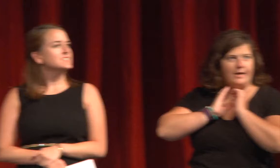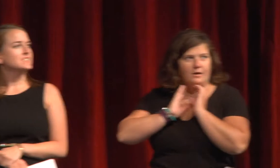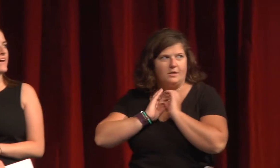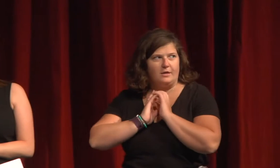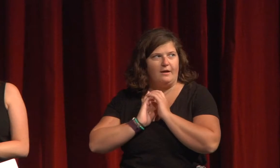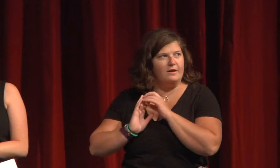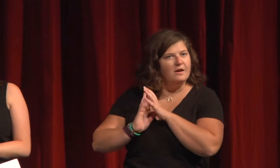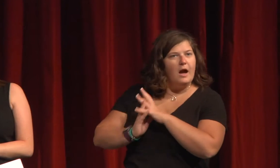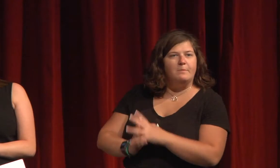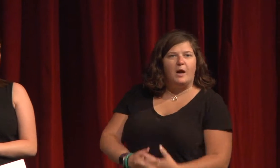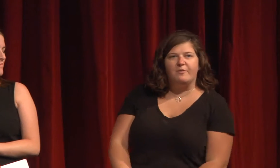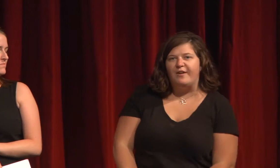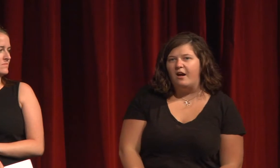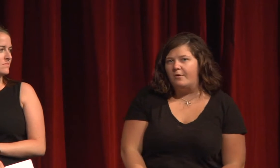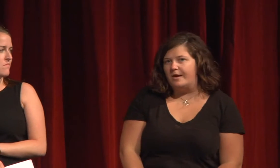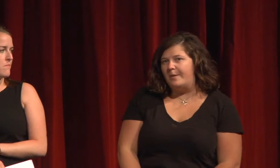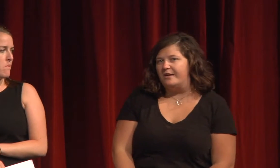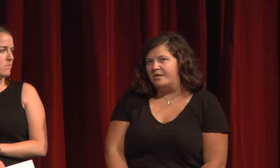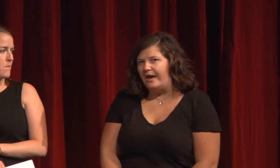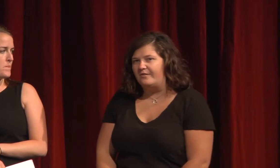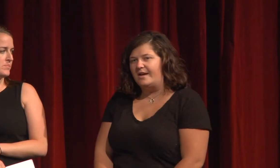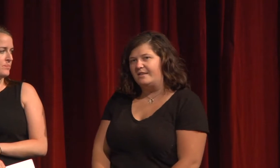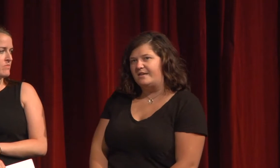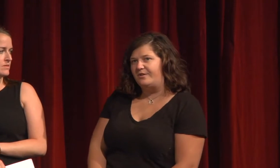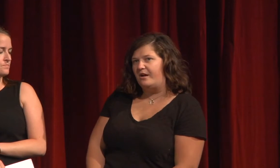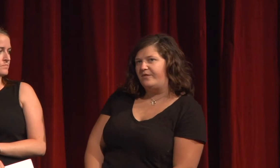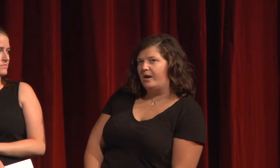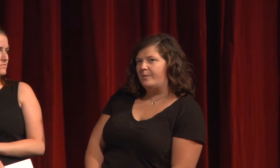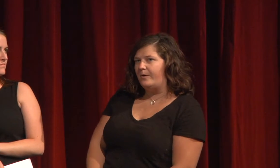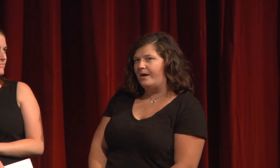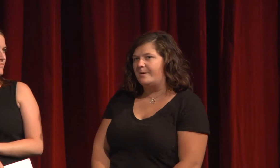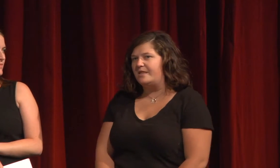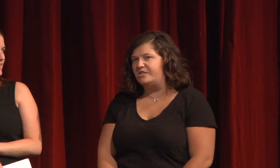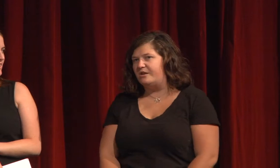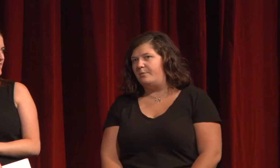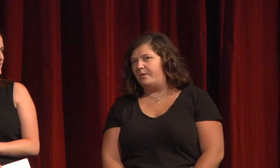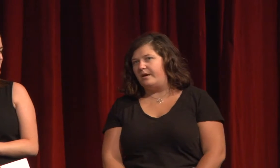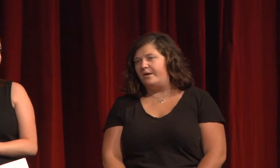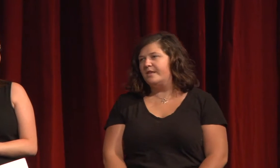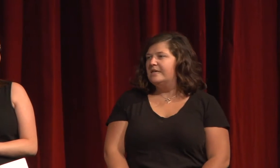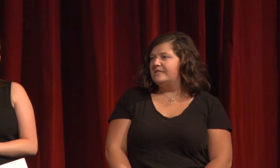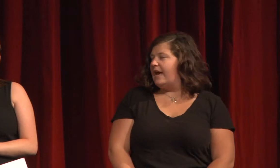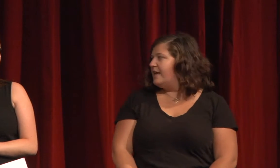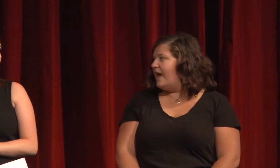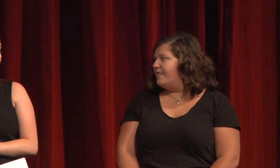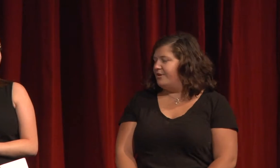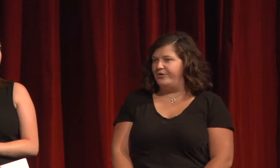Sorry, I'll talk louder. I'm Barbara Farrell, I work at Patrick Henry in the Deaf and Hard of Hearing program, and this year I'll be working with 2nd and 3rd